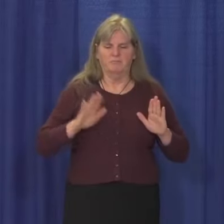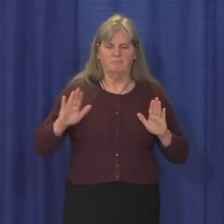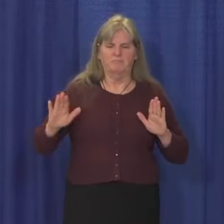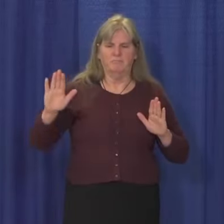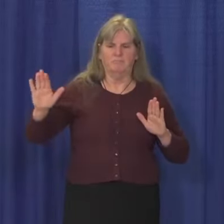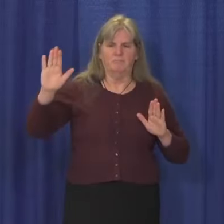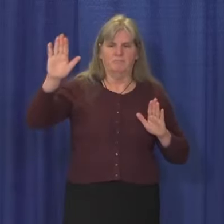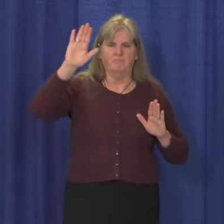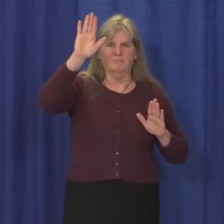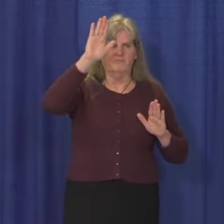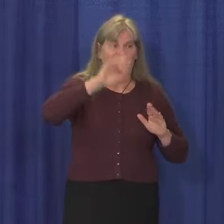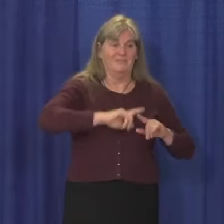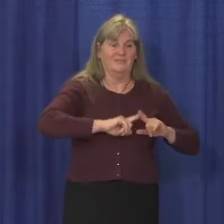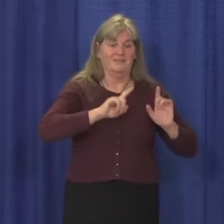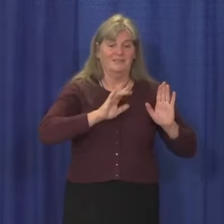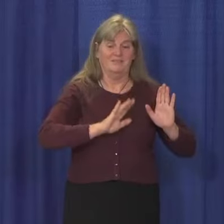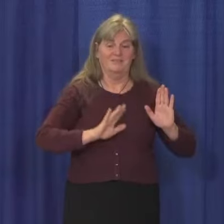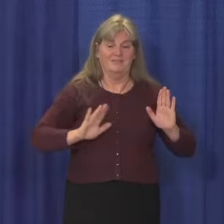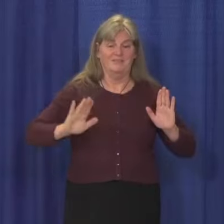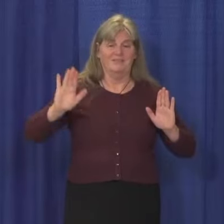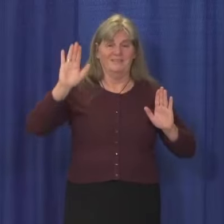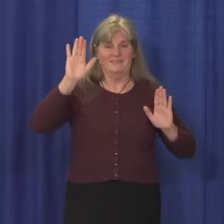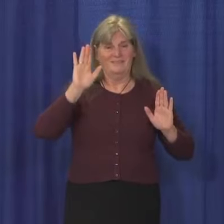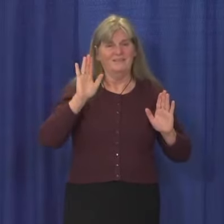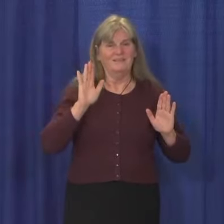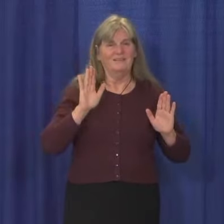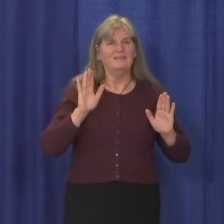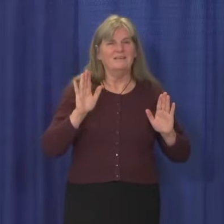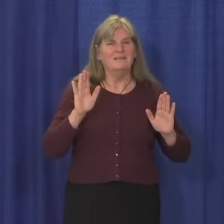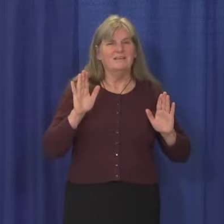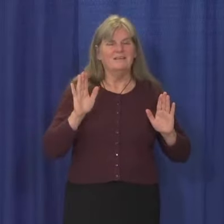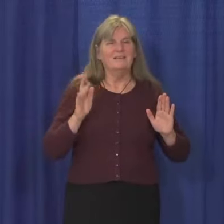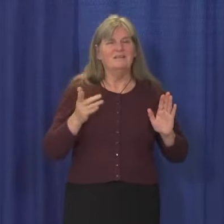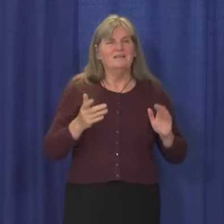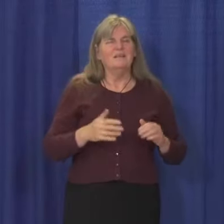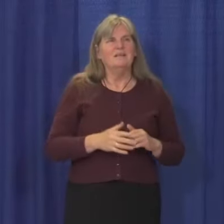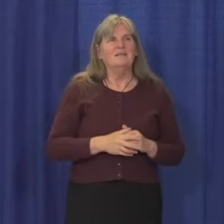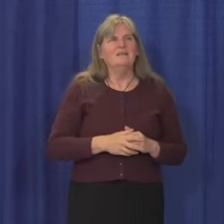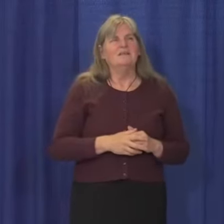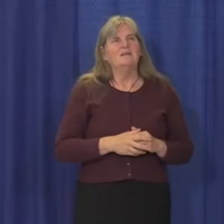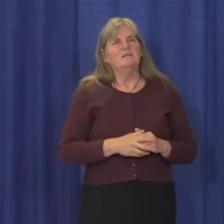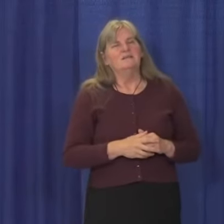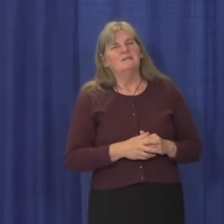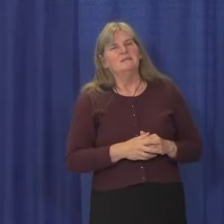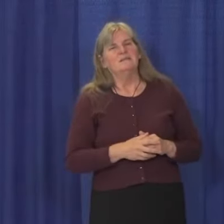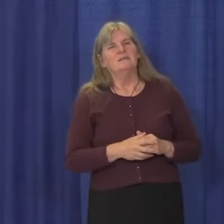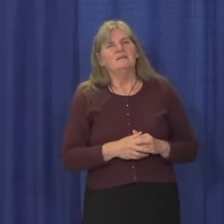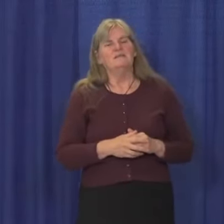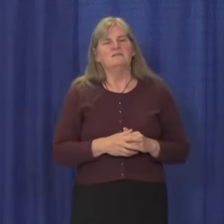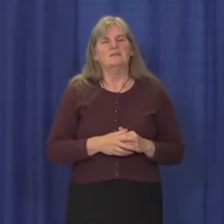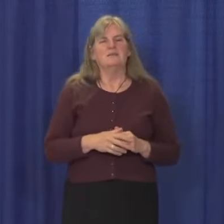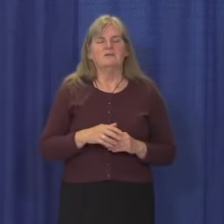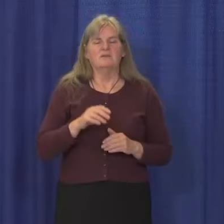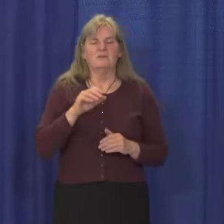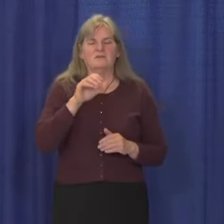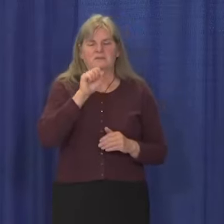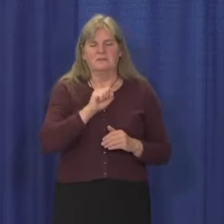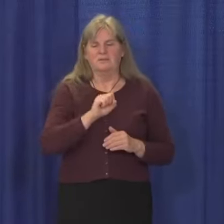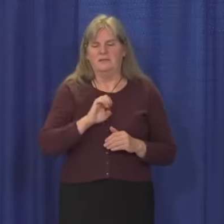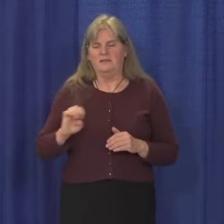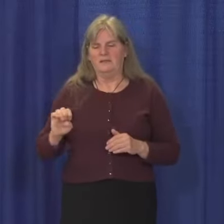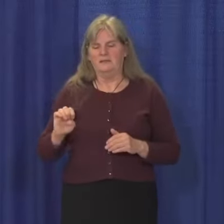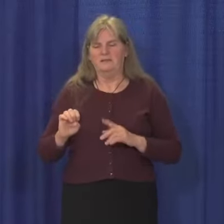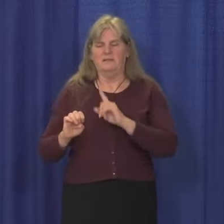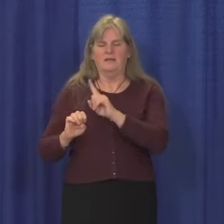by communities, and in Whitehorse comparably. So the rate in Central and Southeast Yukon is still below